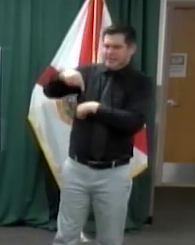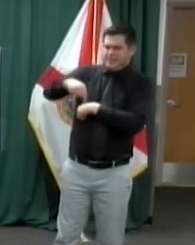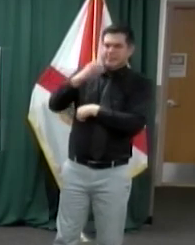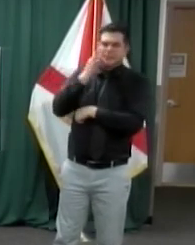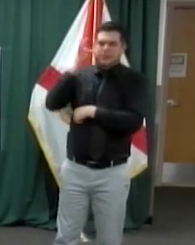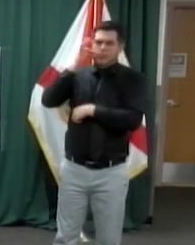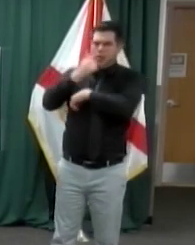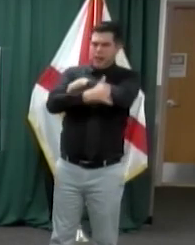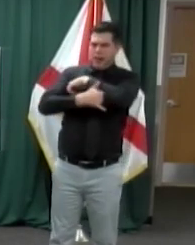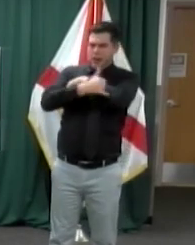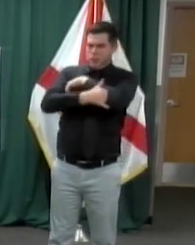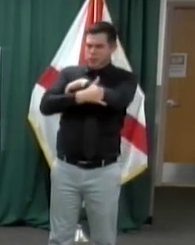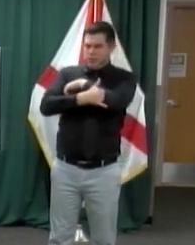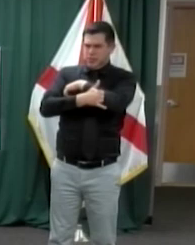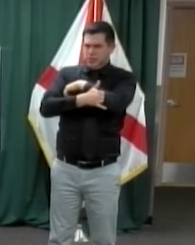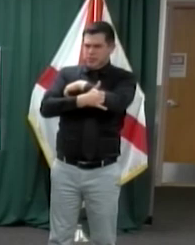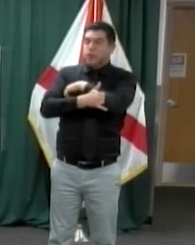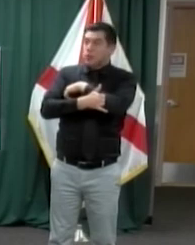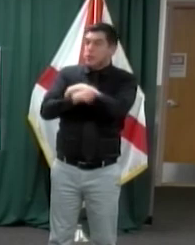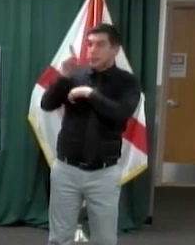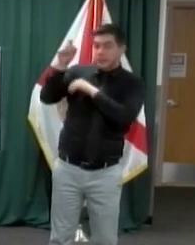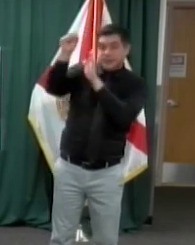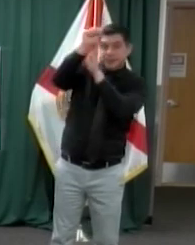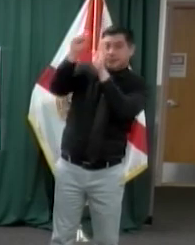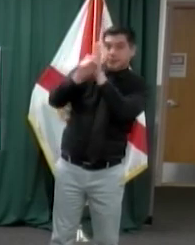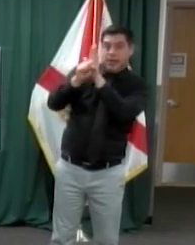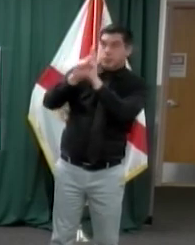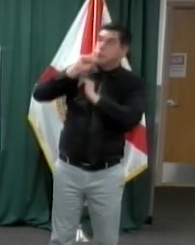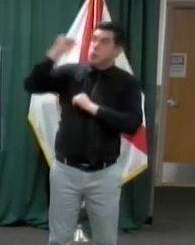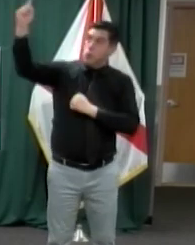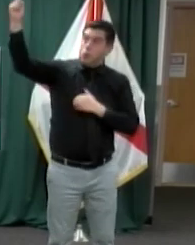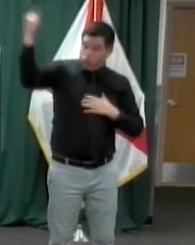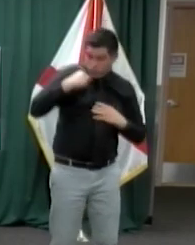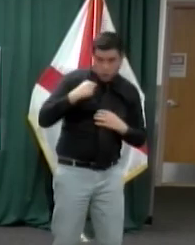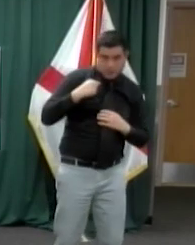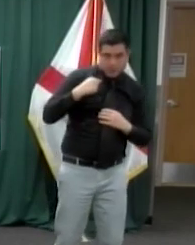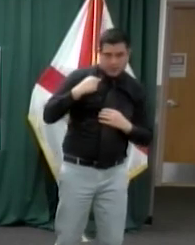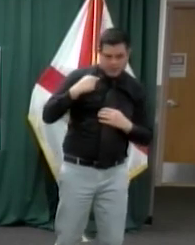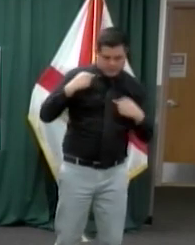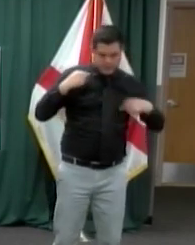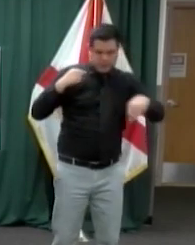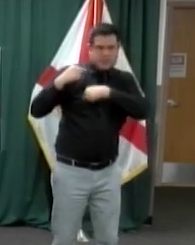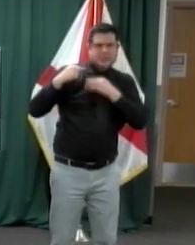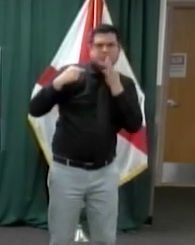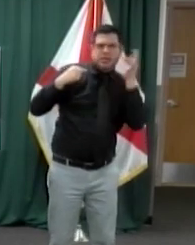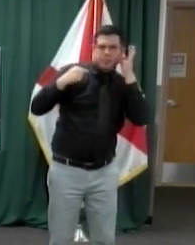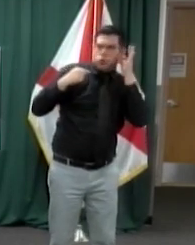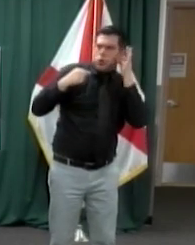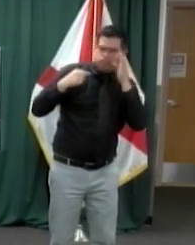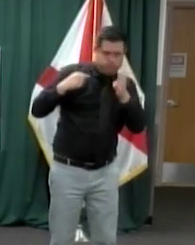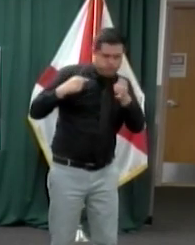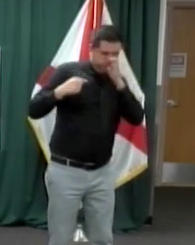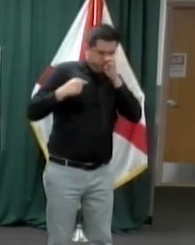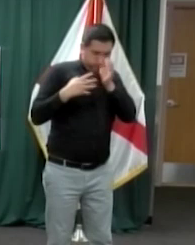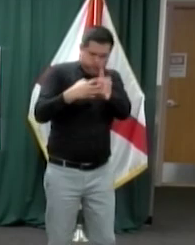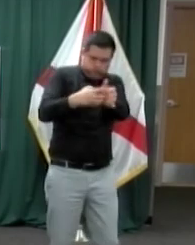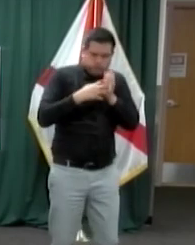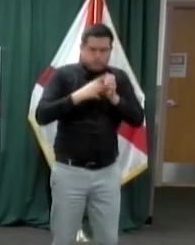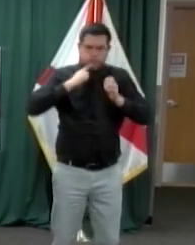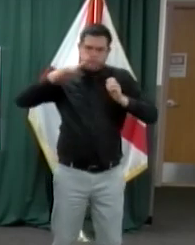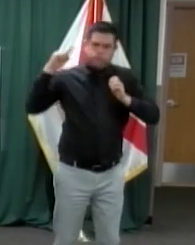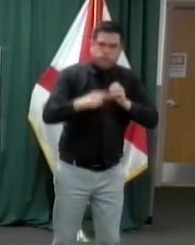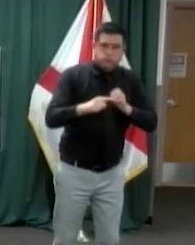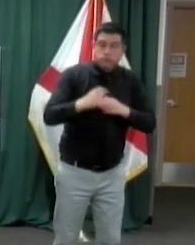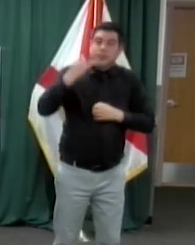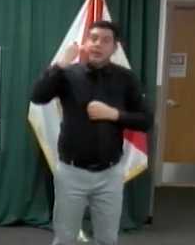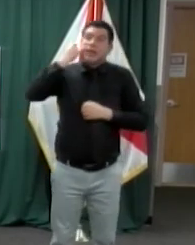goes than the state order ever went. That's correct. And I'm assuming you feel like you still have that legal authority if you choose what